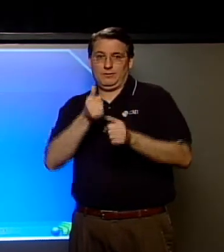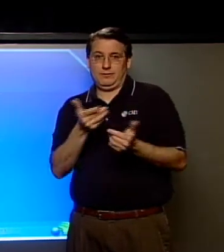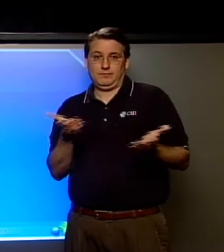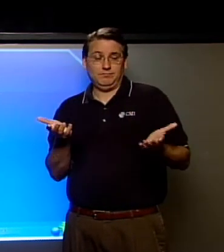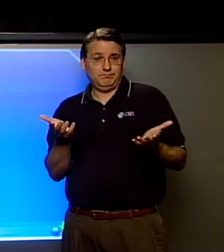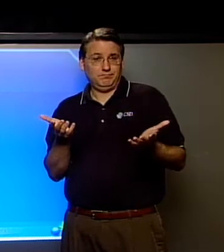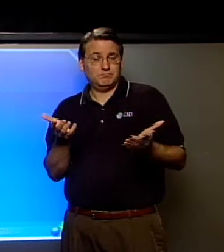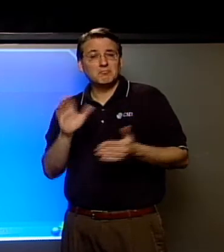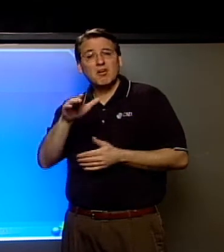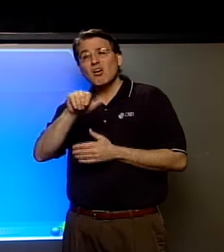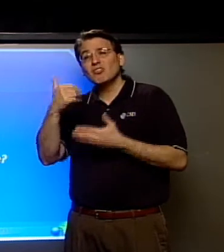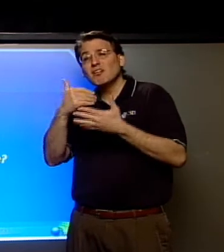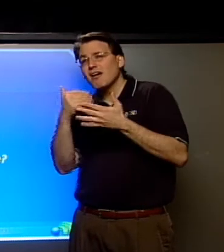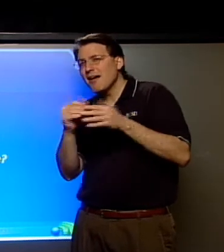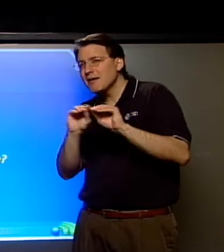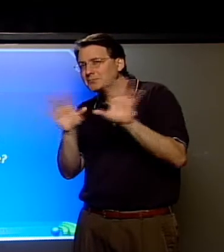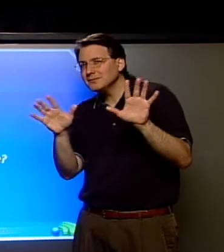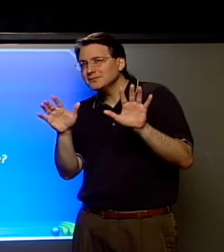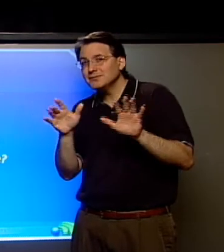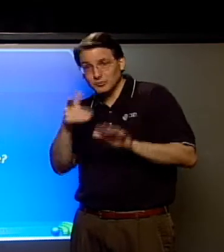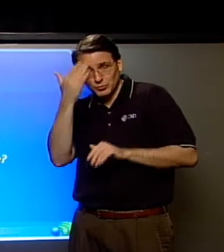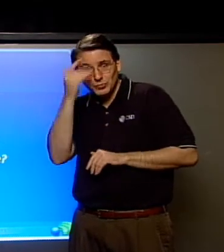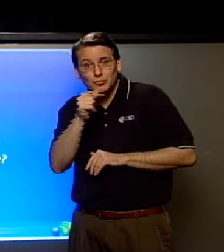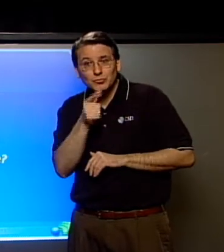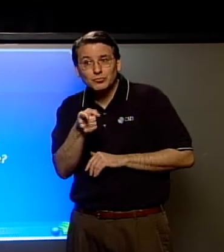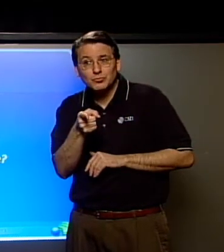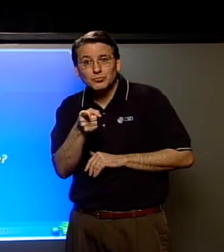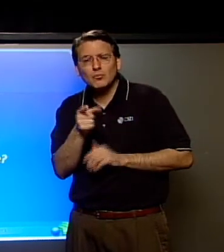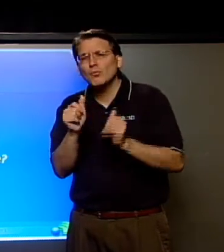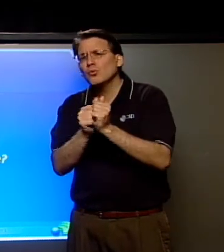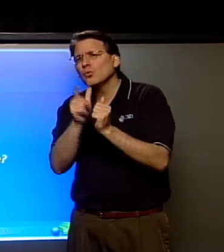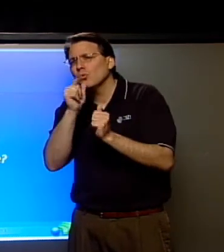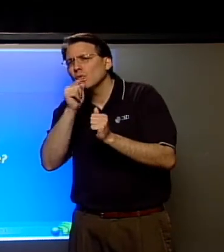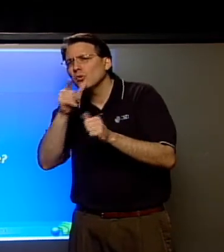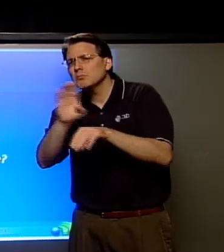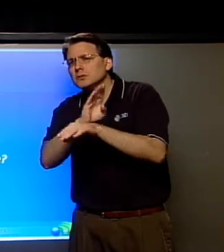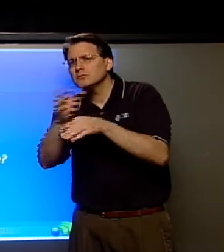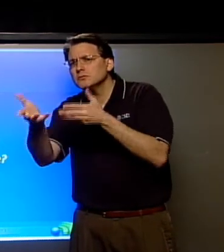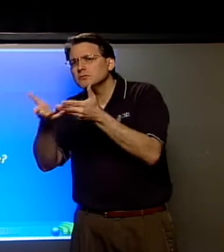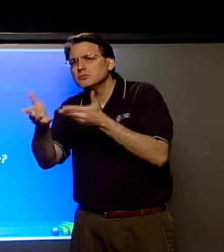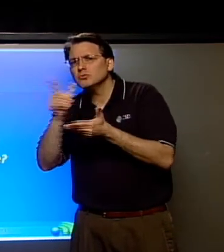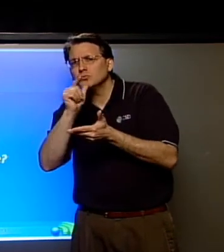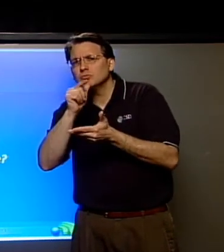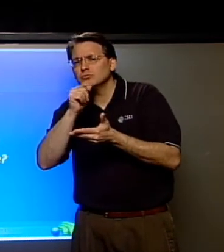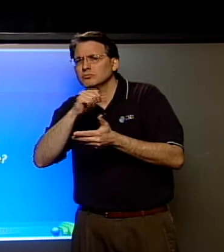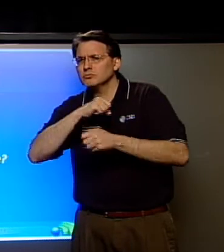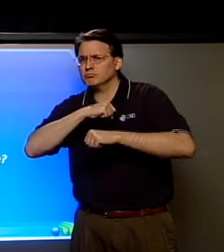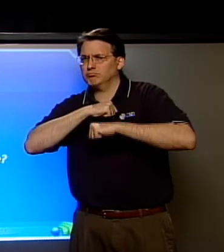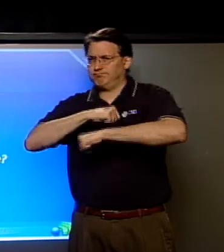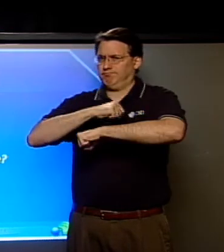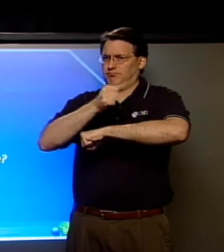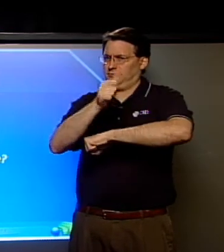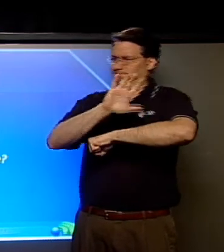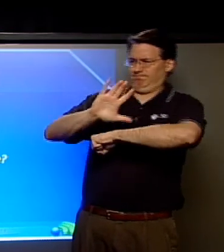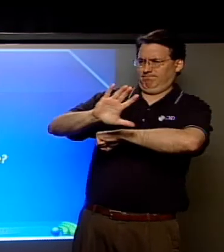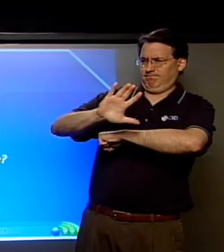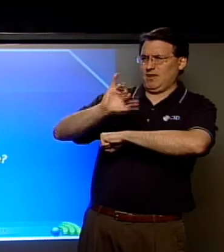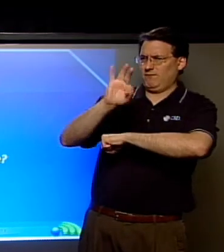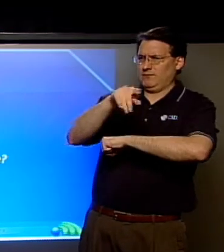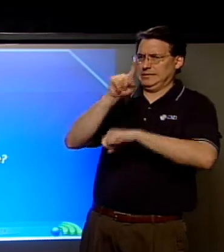emails asking for information, so you should probably disregard that. Also, you want to focus on and deal with people that you know who they are, or you can actually